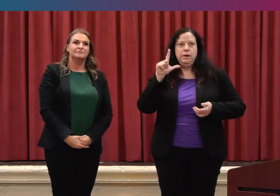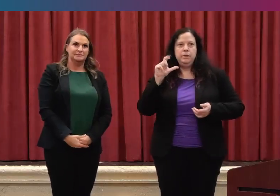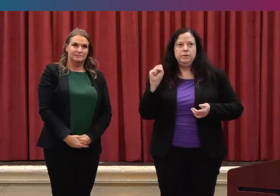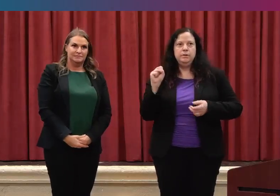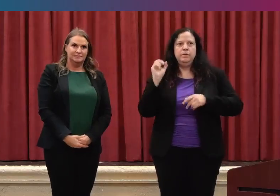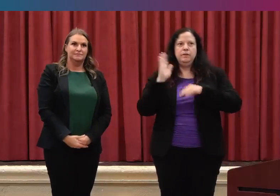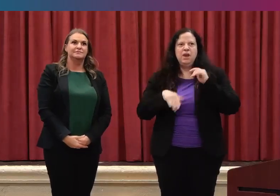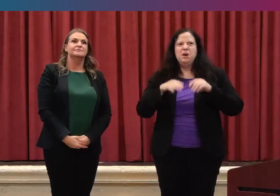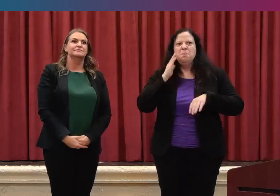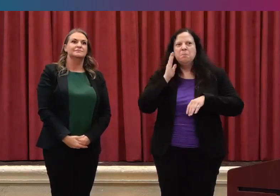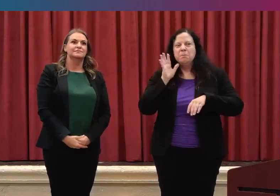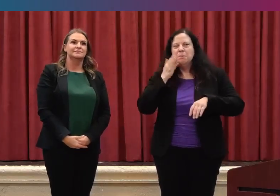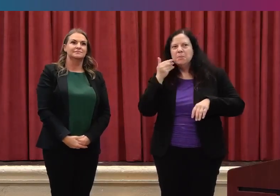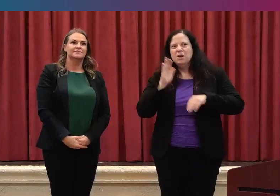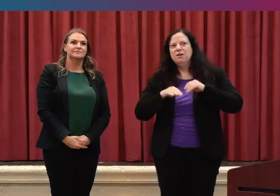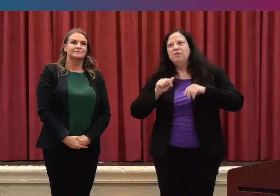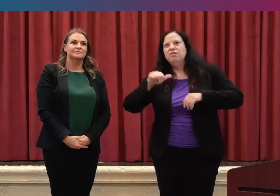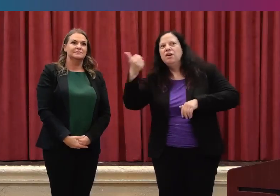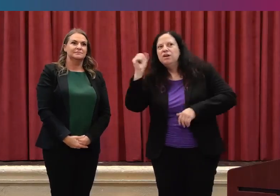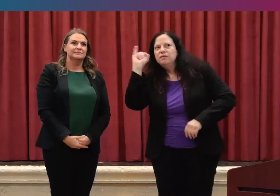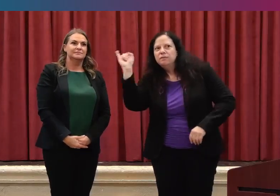LifeSigns? Better than through the health insurance company?